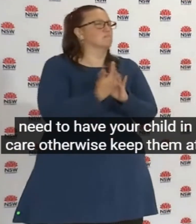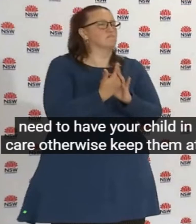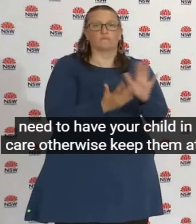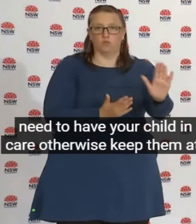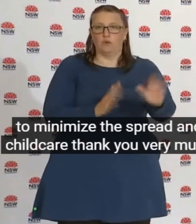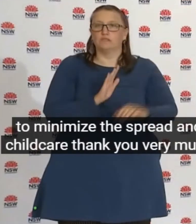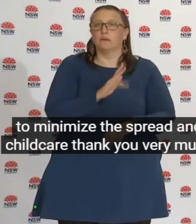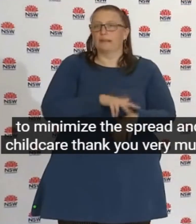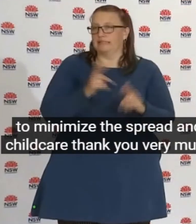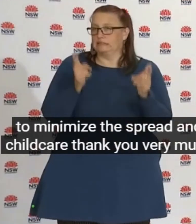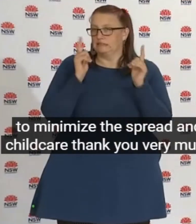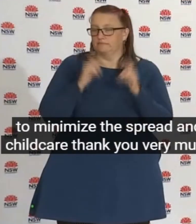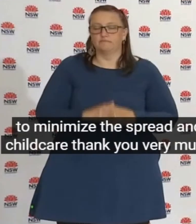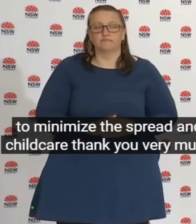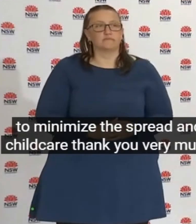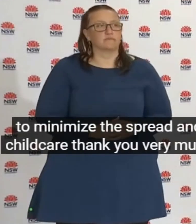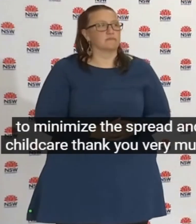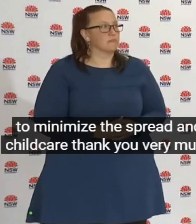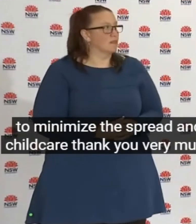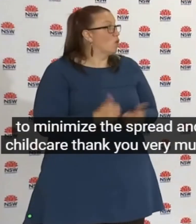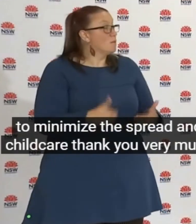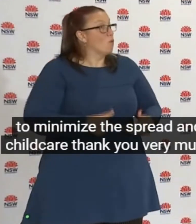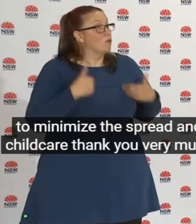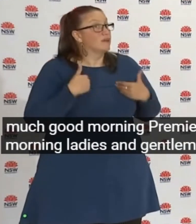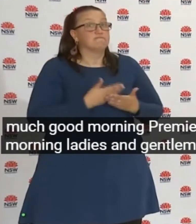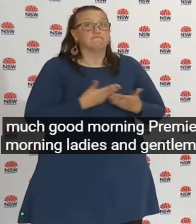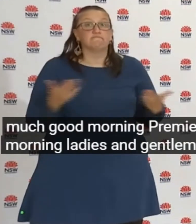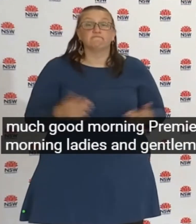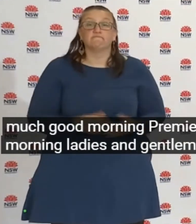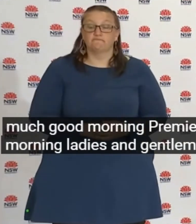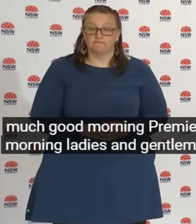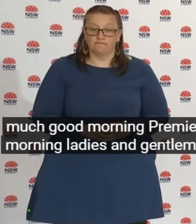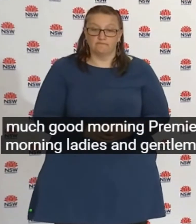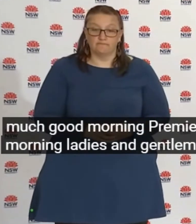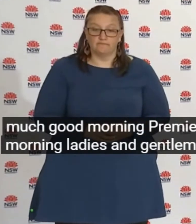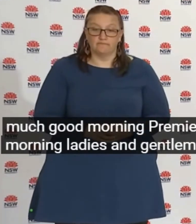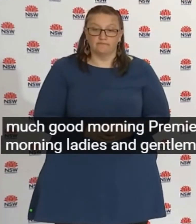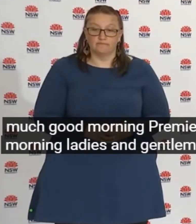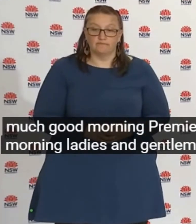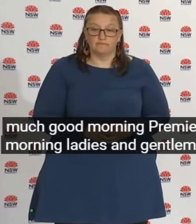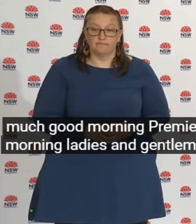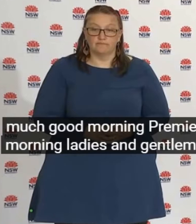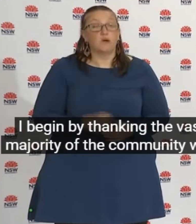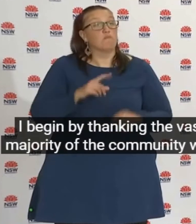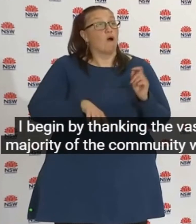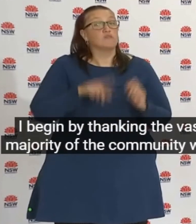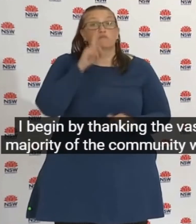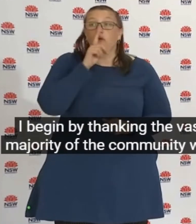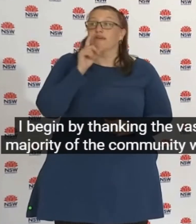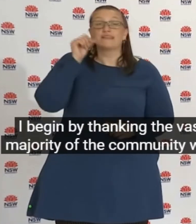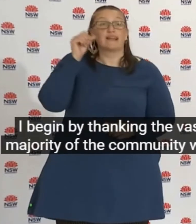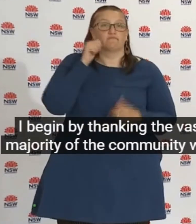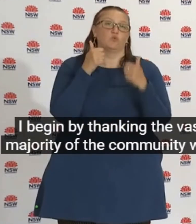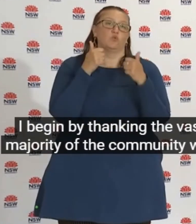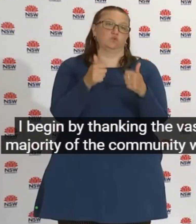Good morning, Premier. Good morning, ladies and gentlemen. Can I begin by thanking the vast majority of the community who worked with police yesterday during our